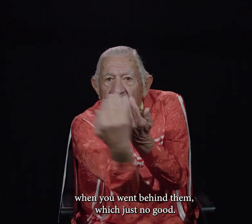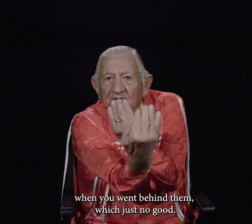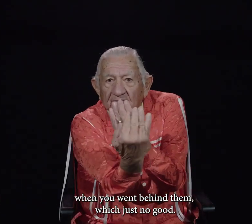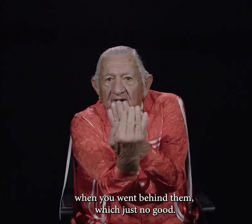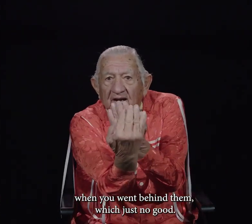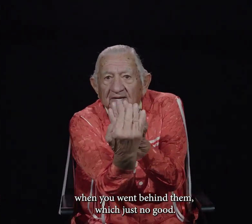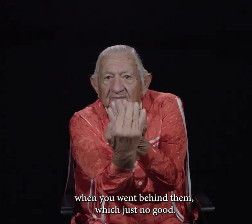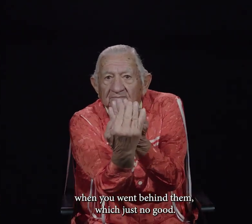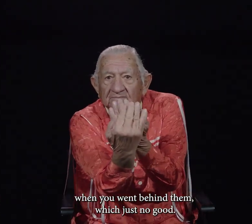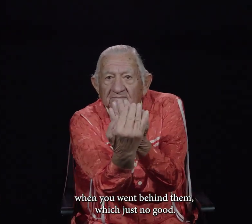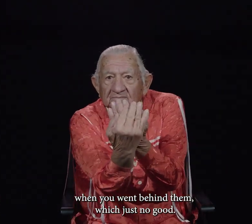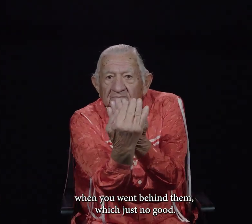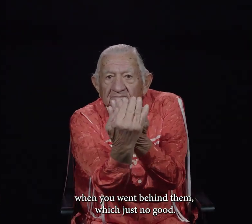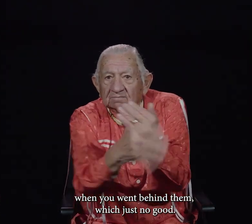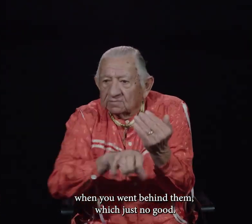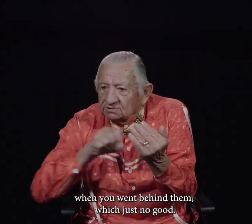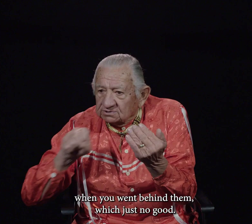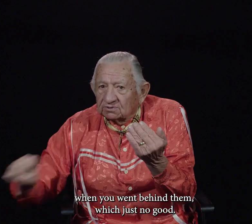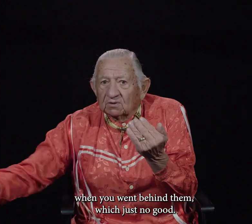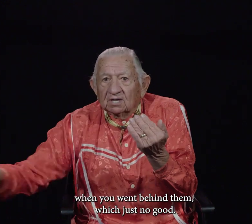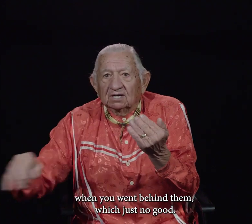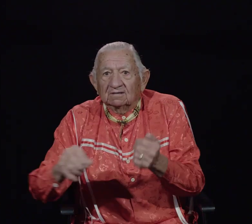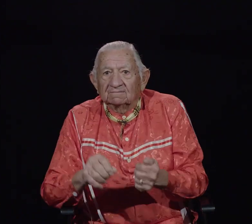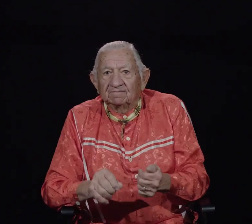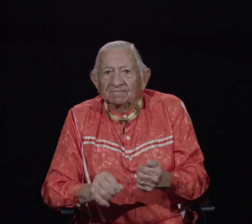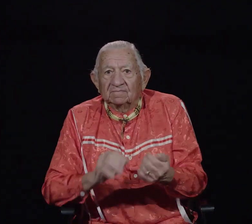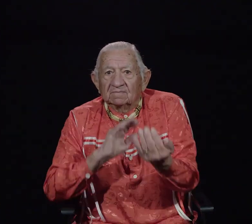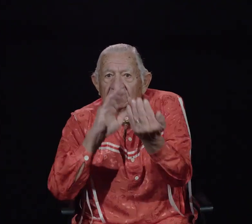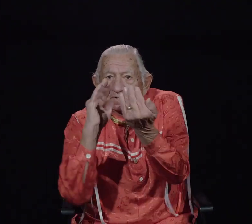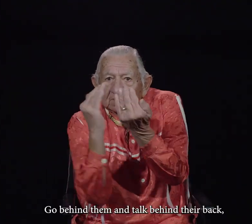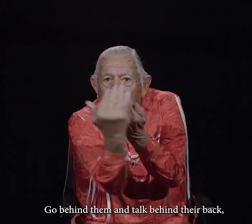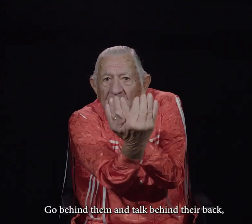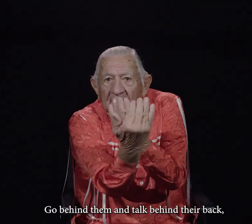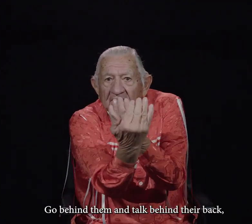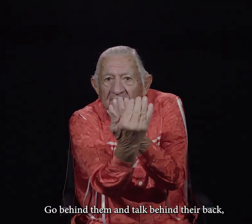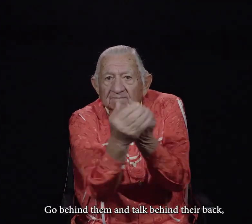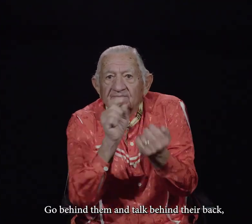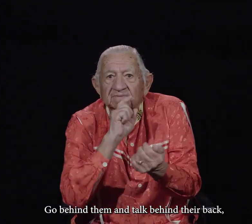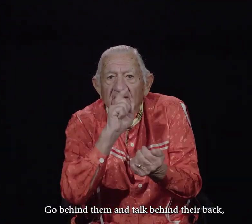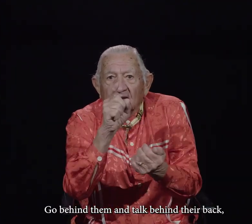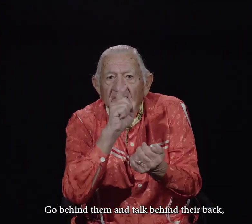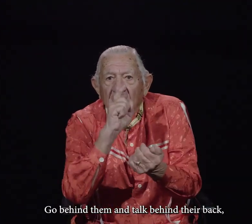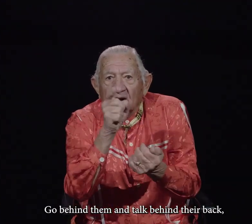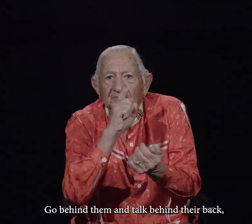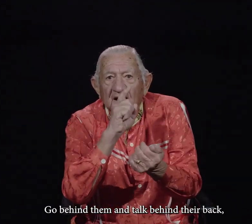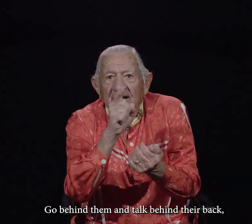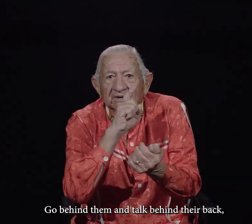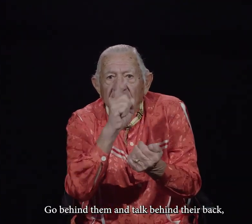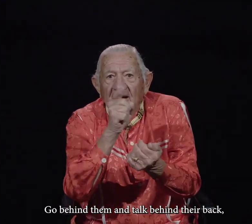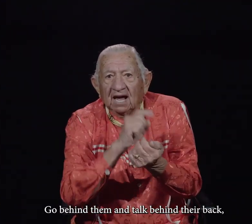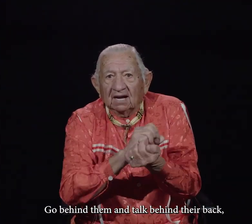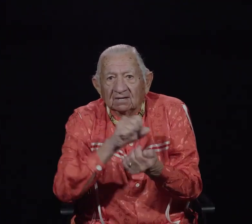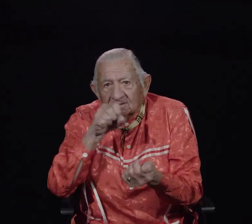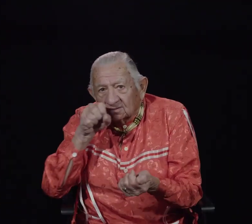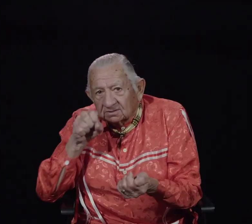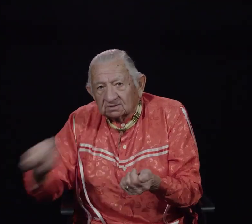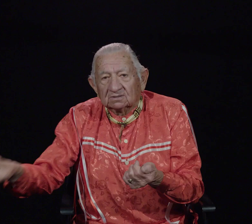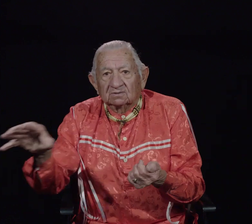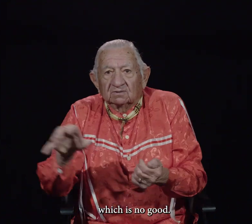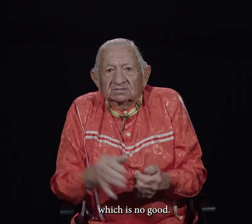went behind them, which was no good. Go behind them and talk behind their back, which is